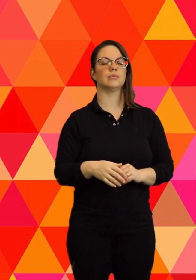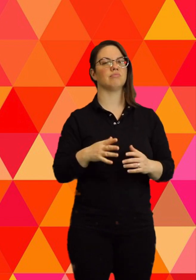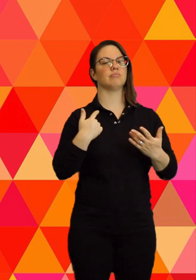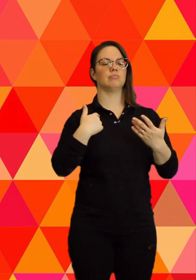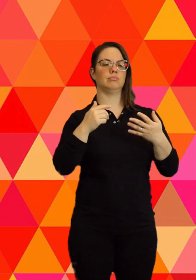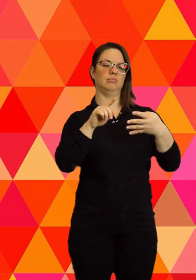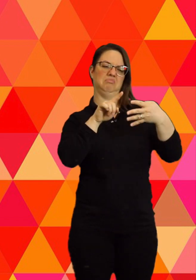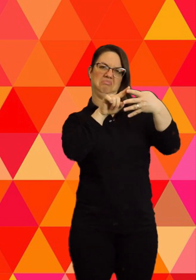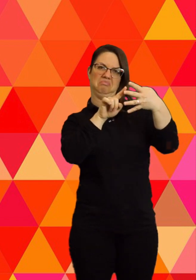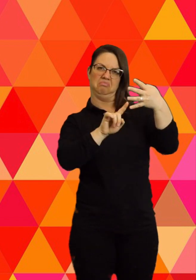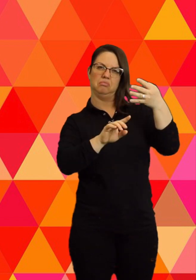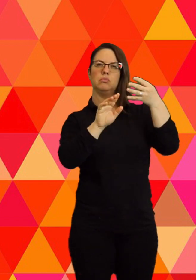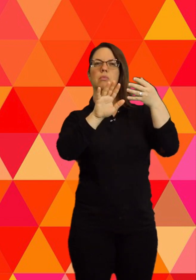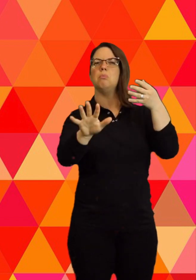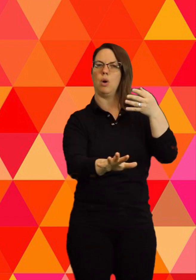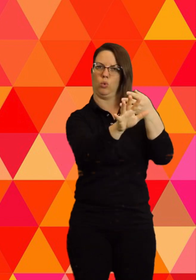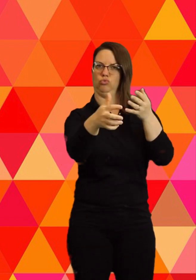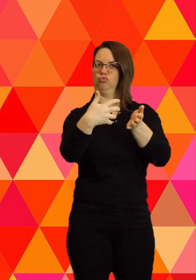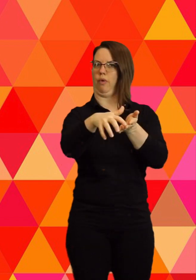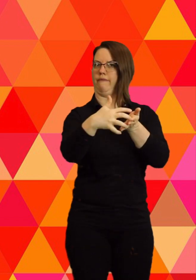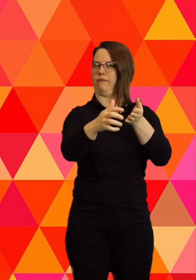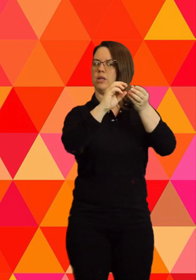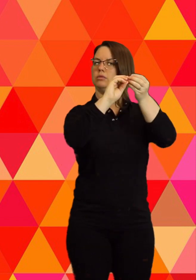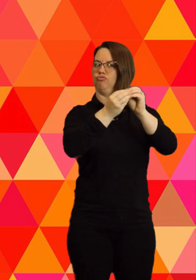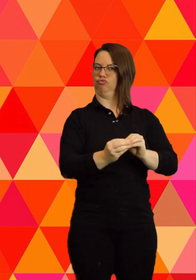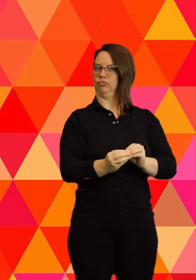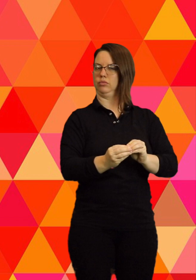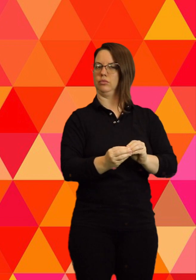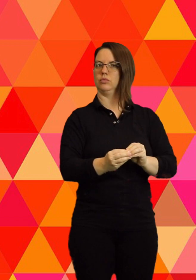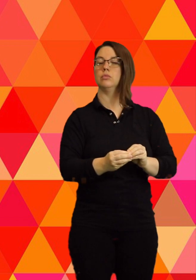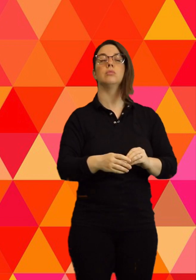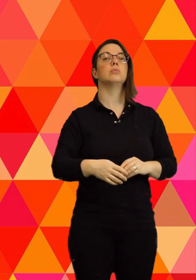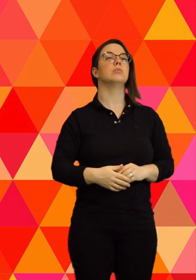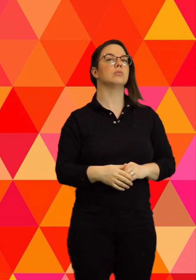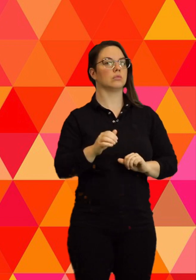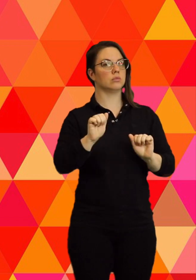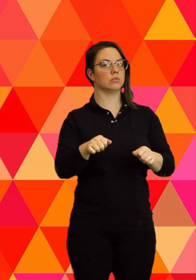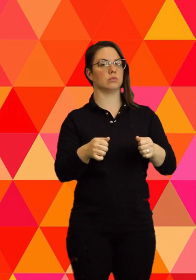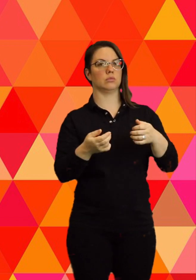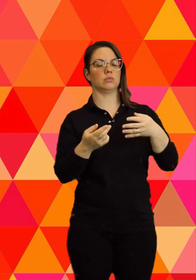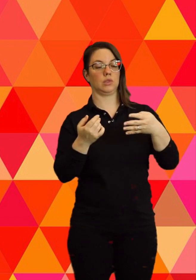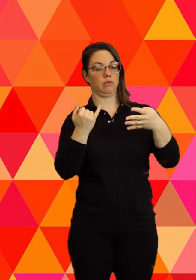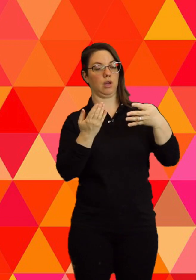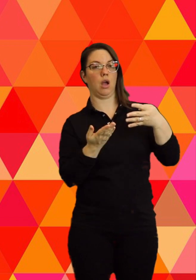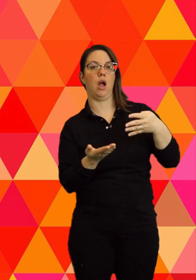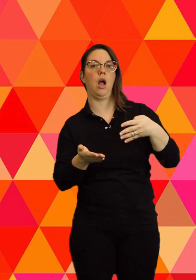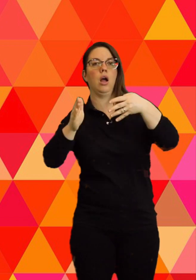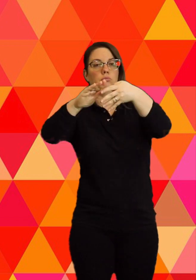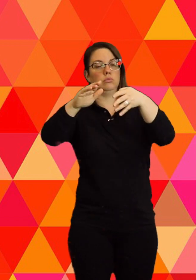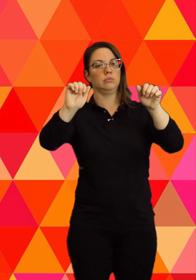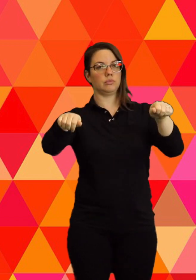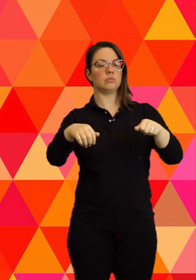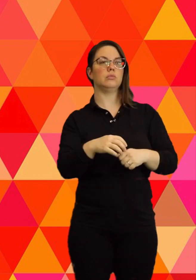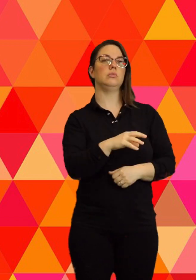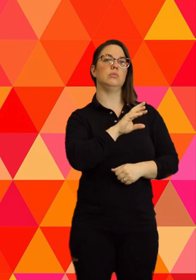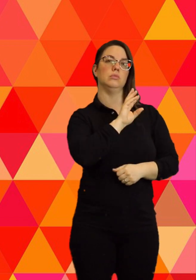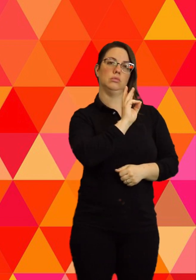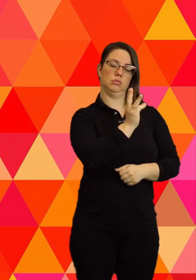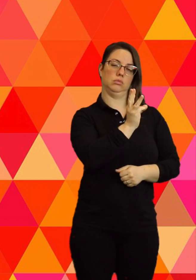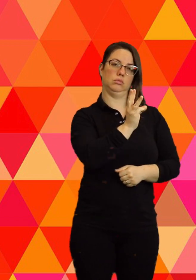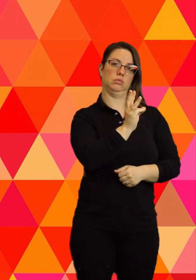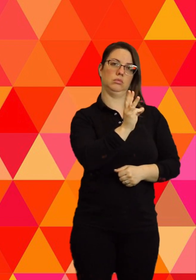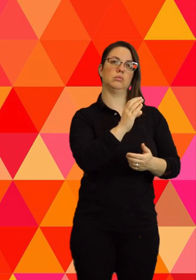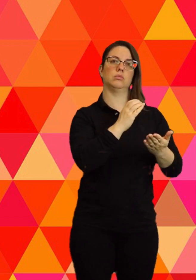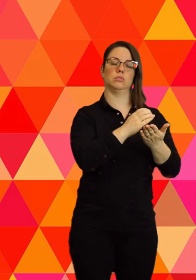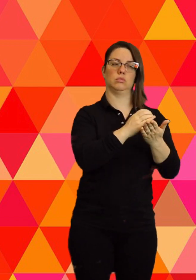use. So if I'm making more bannock, if I'm making, say, using 6 cups of flour, making a large thing of bannock, I'll use a couple scoops